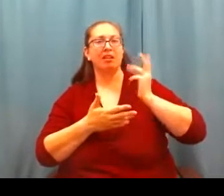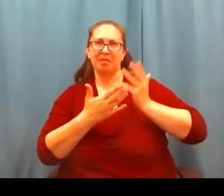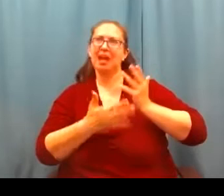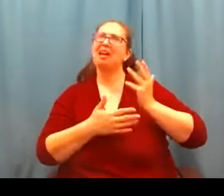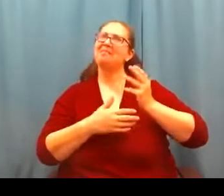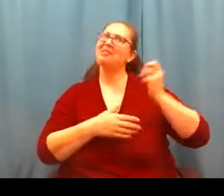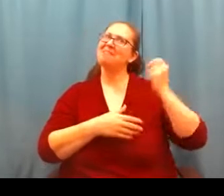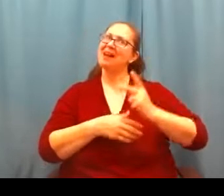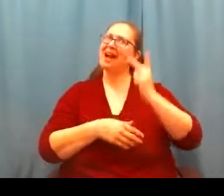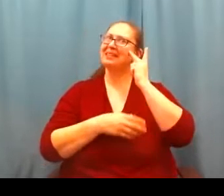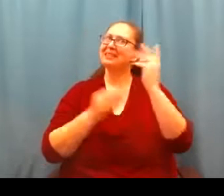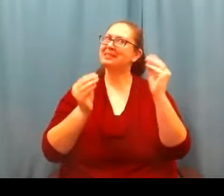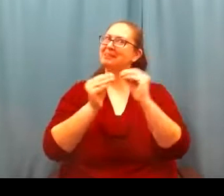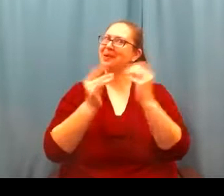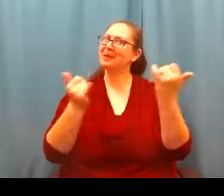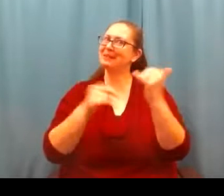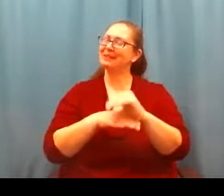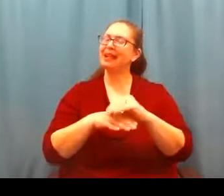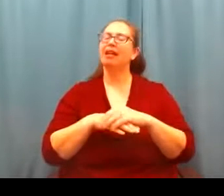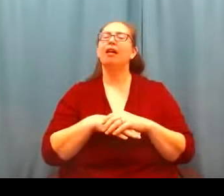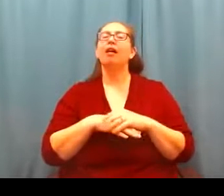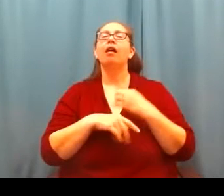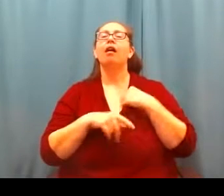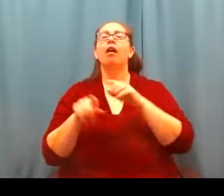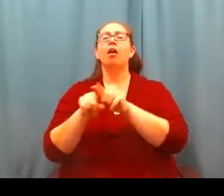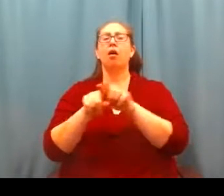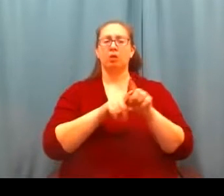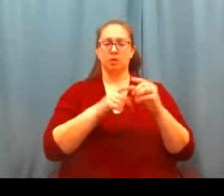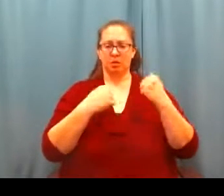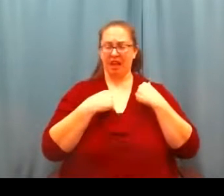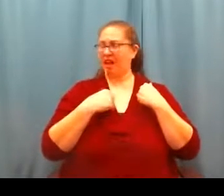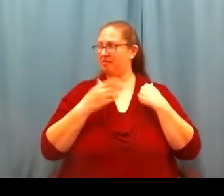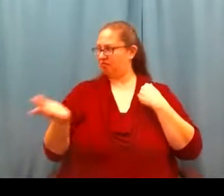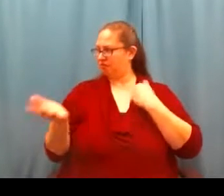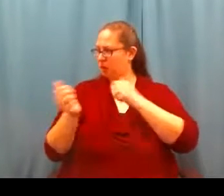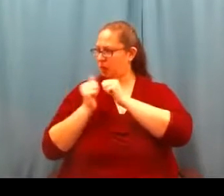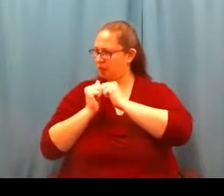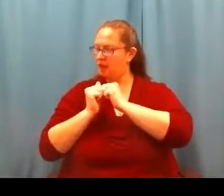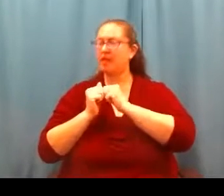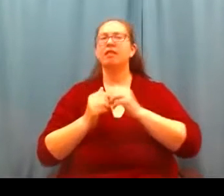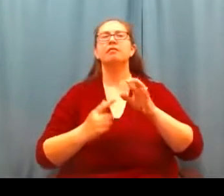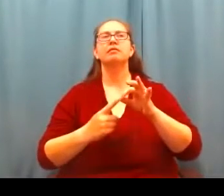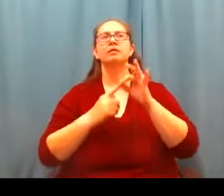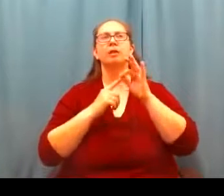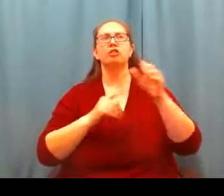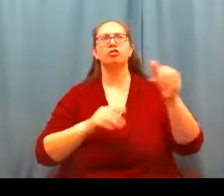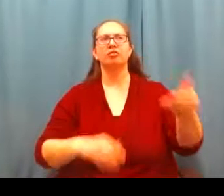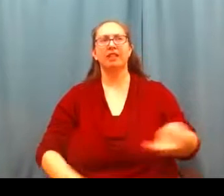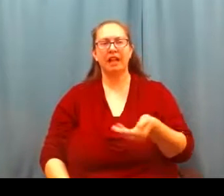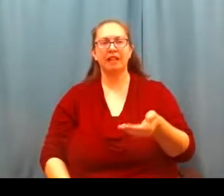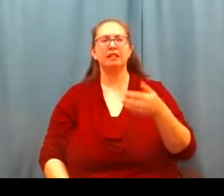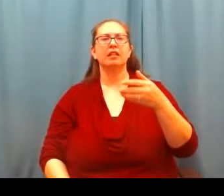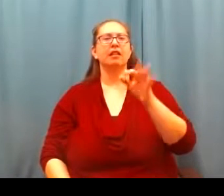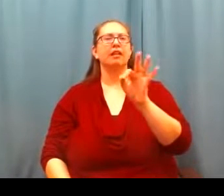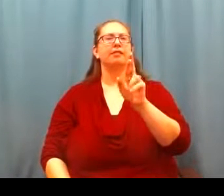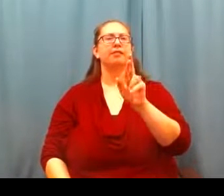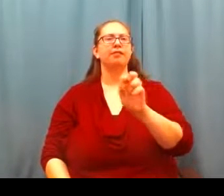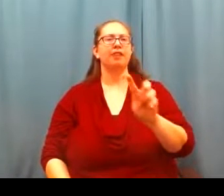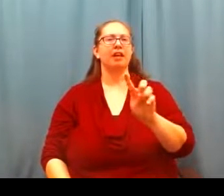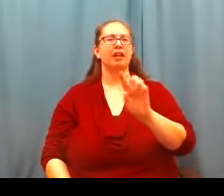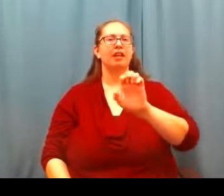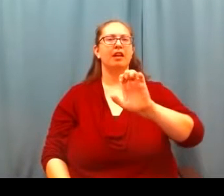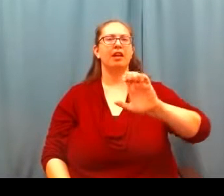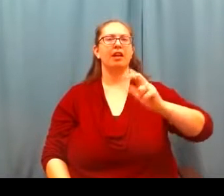evening. I have also with me again this evening a special guest, which is Dr. Fred Echols. He is the head of our